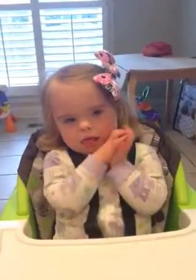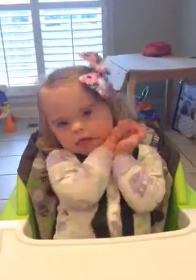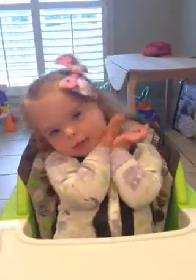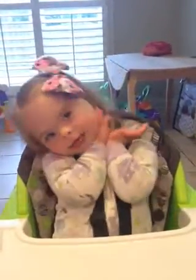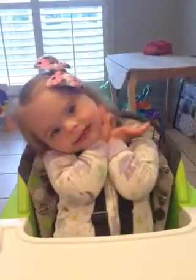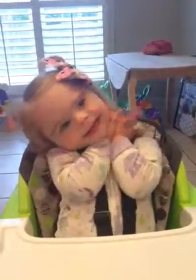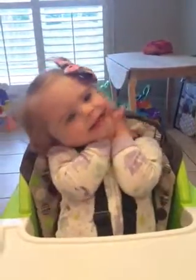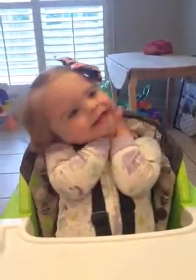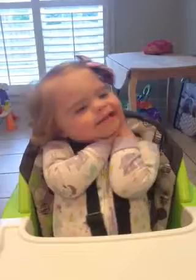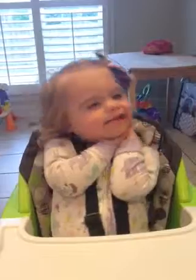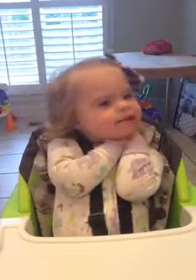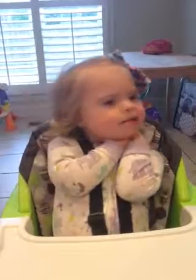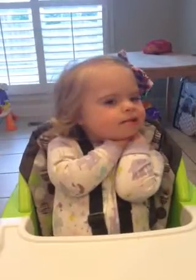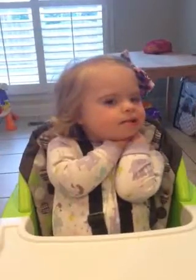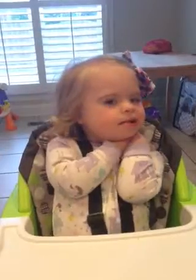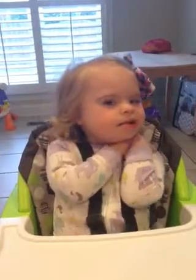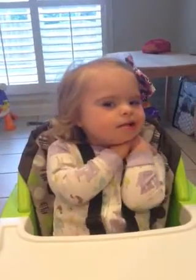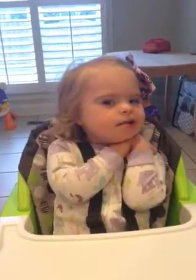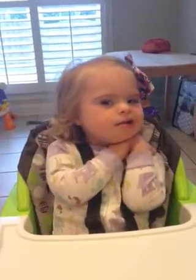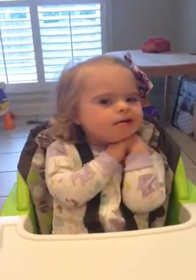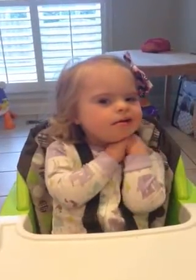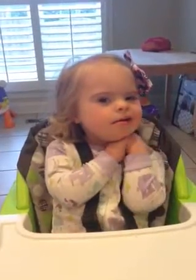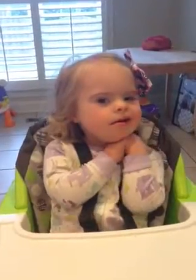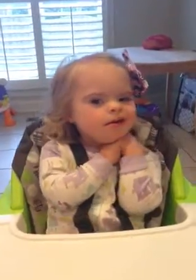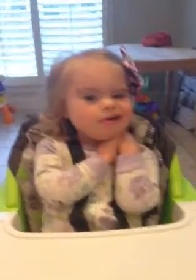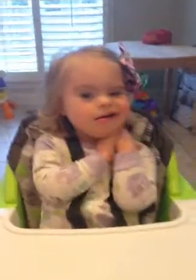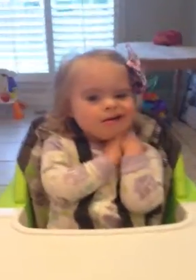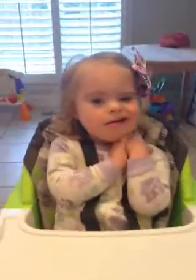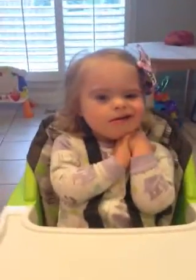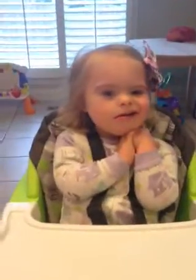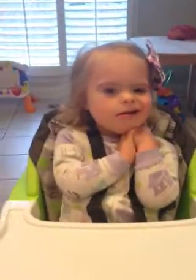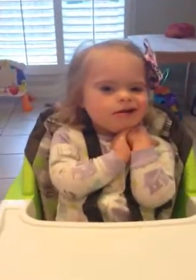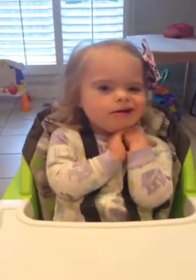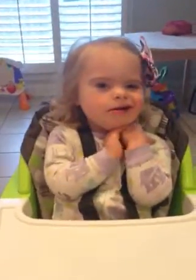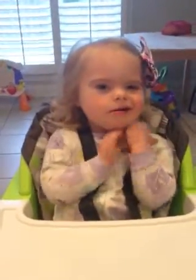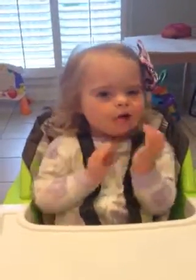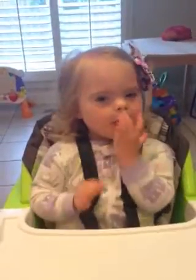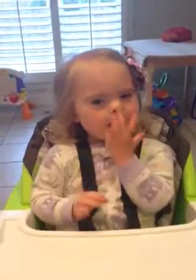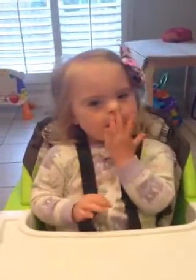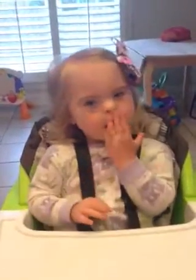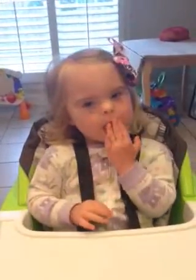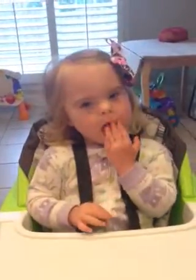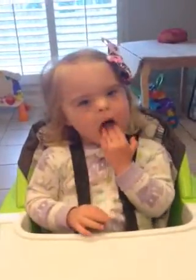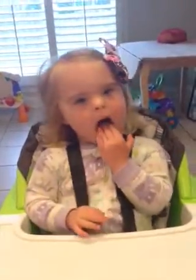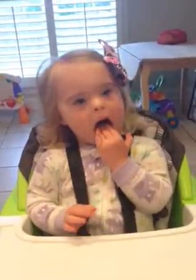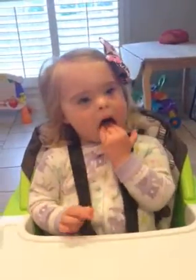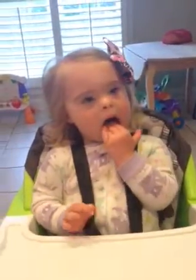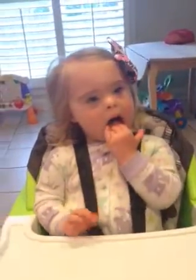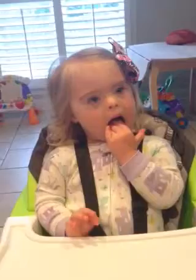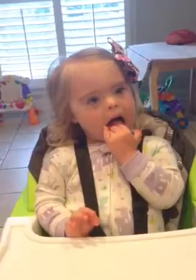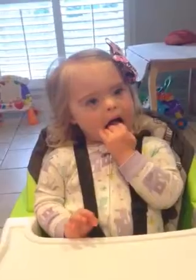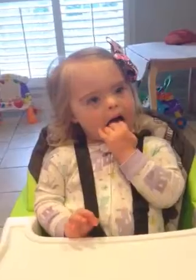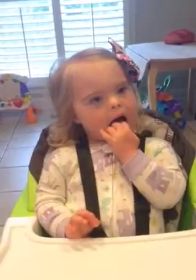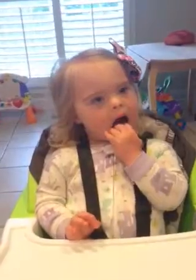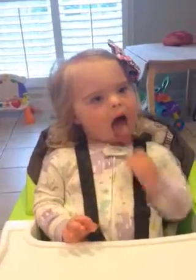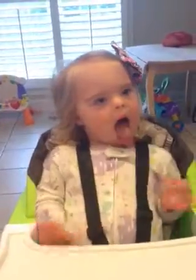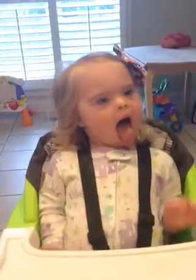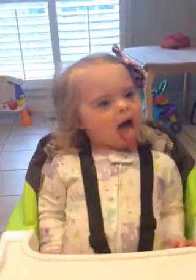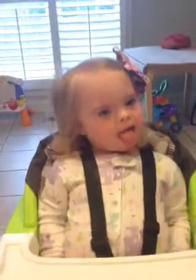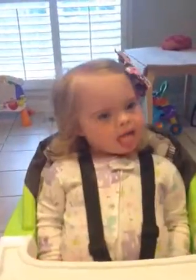Sleep. Good. We either do that, which means bed, or we can do sleep across our face. Good.